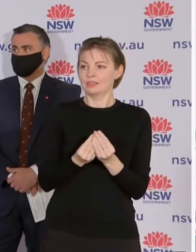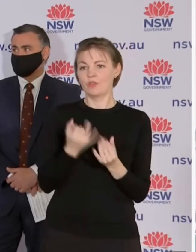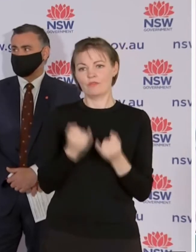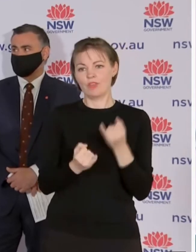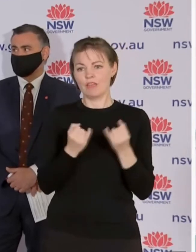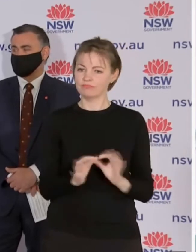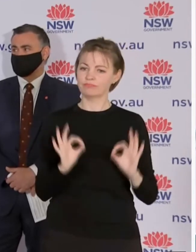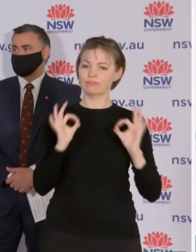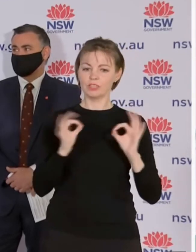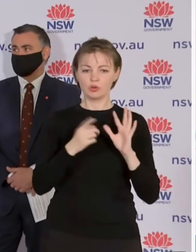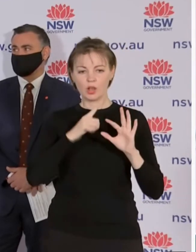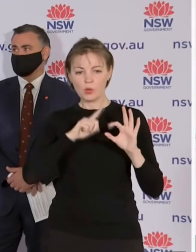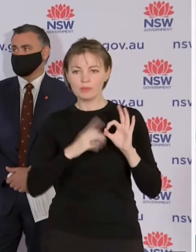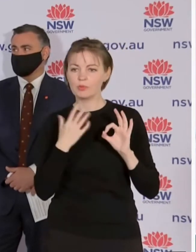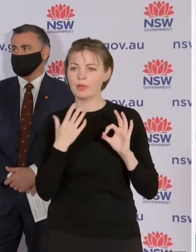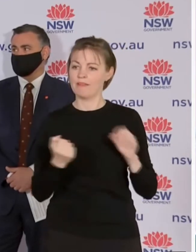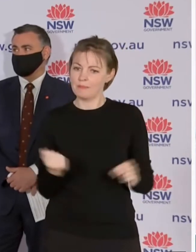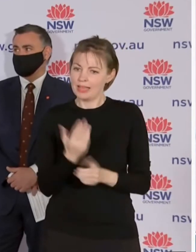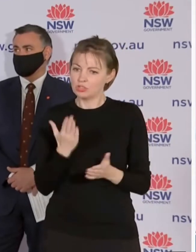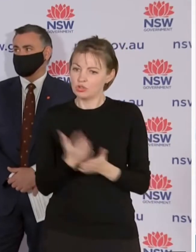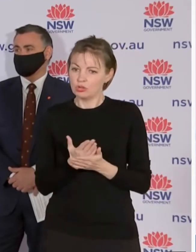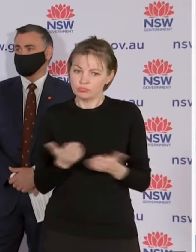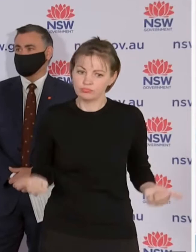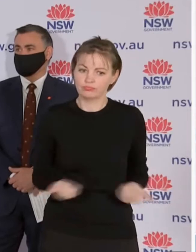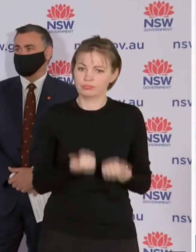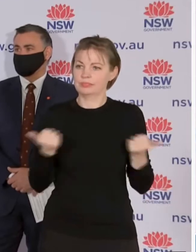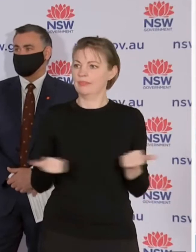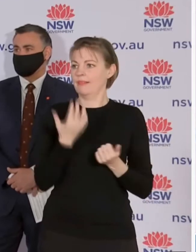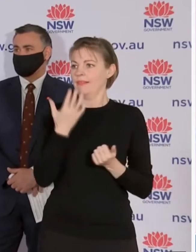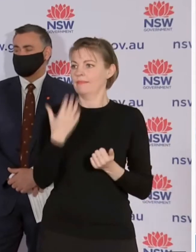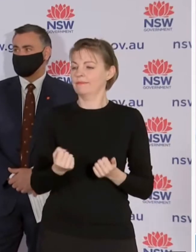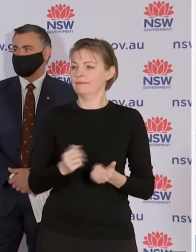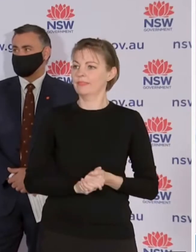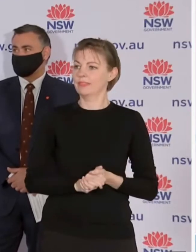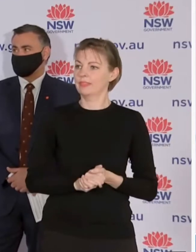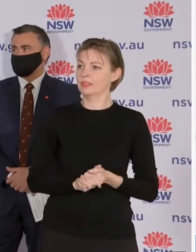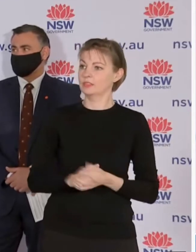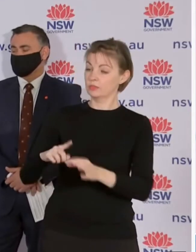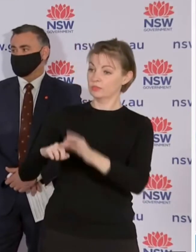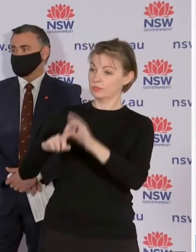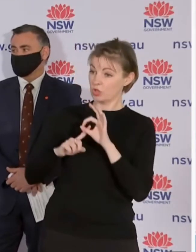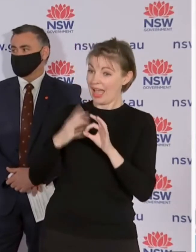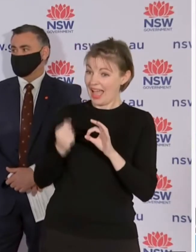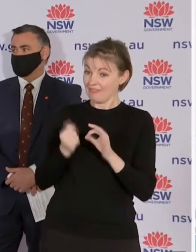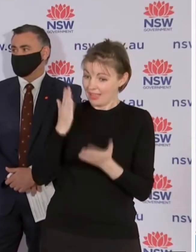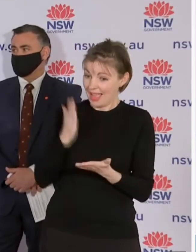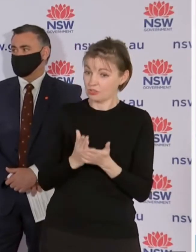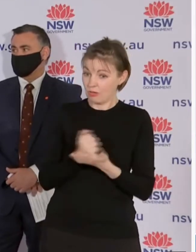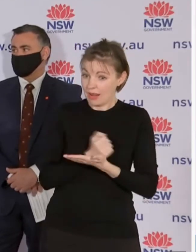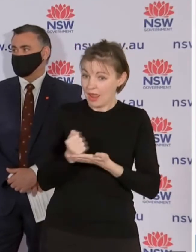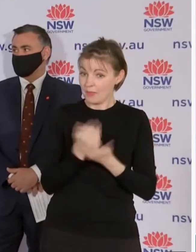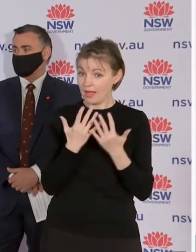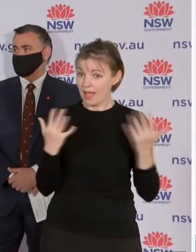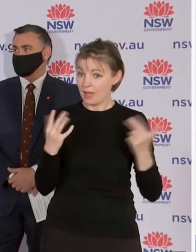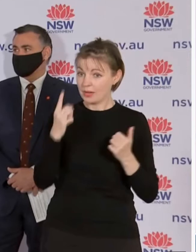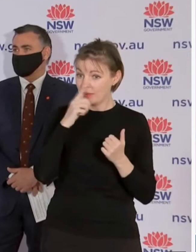we've done everything we can here in New South Wales to make sure that's the case. Is there a count and we'll continue. number of ICU? Look, I can't tell you that at the moment, but I'll try and find out for you, but I